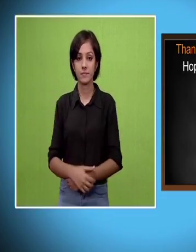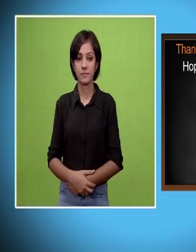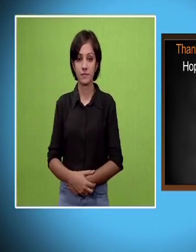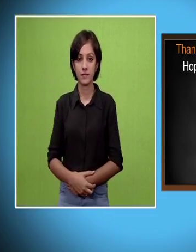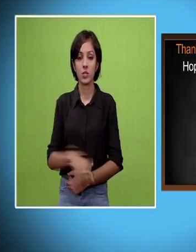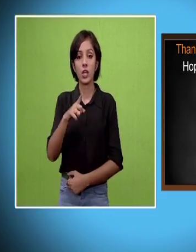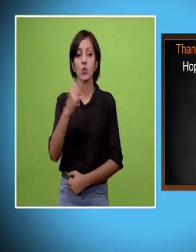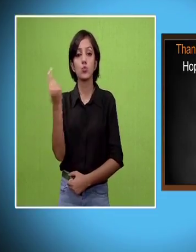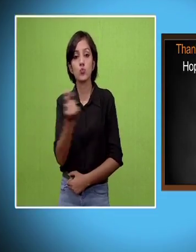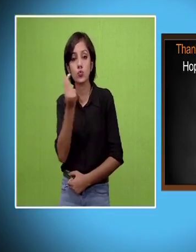it's useful for you.